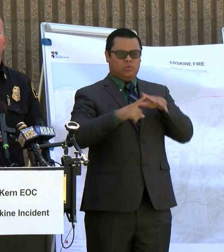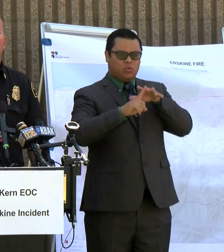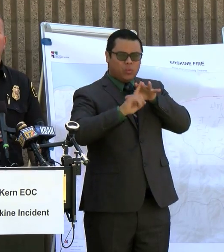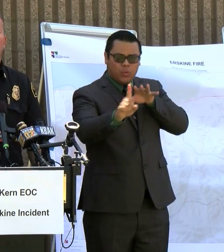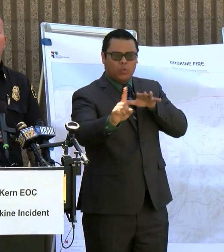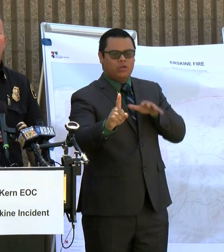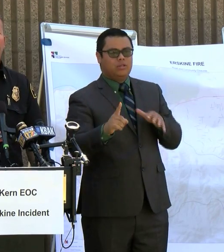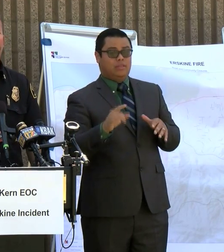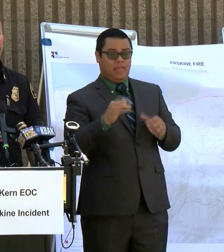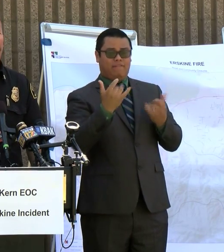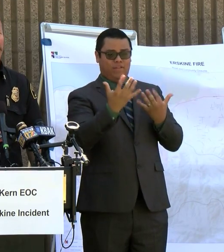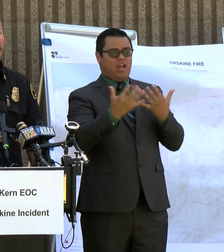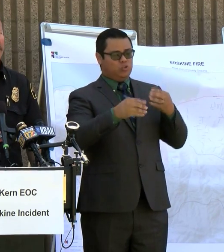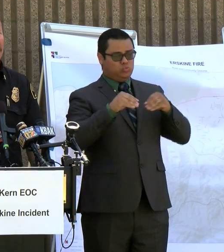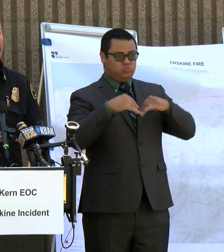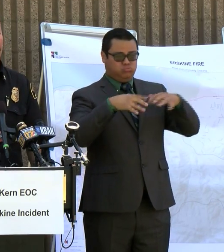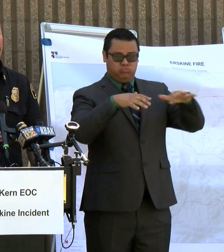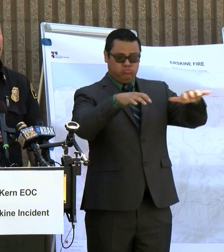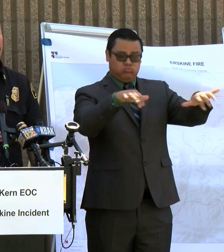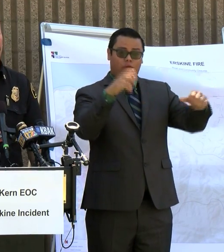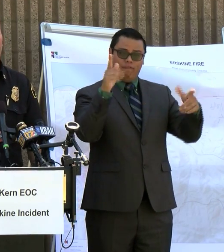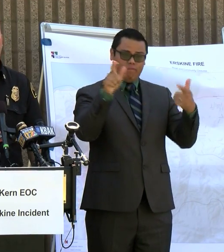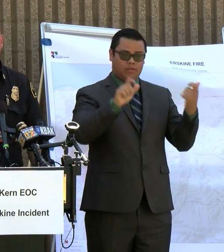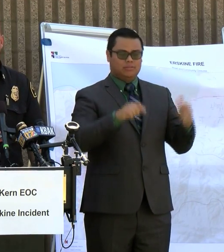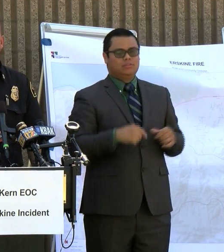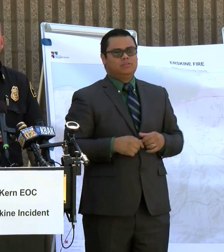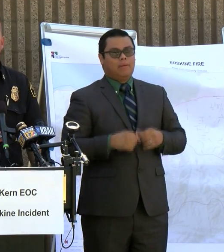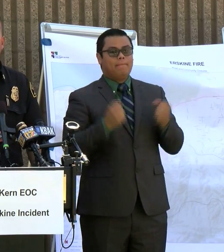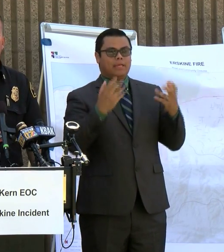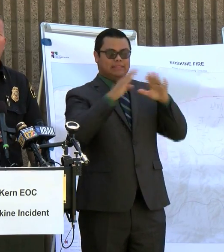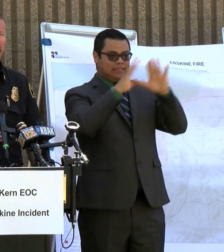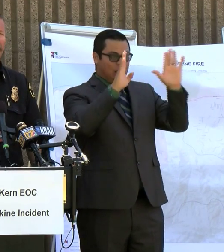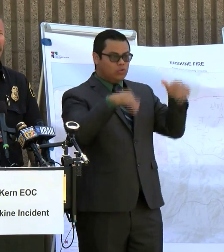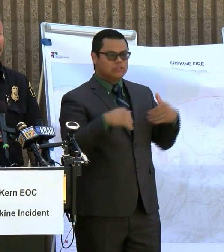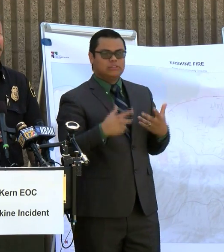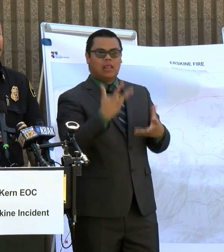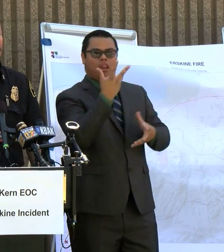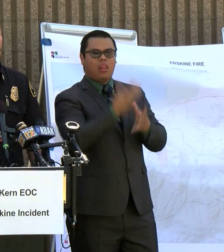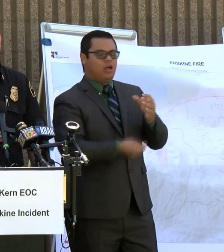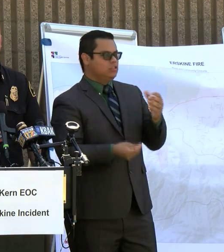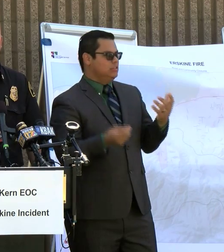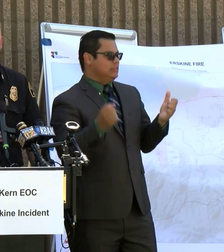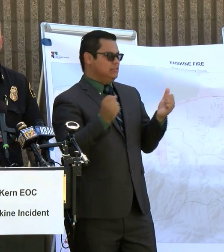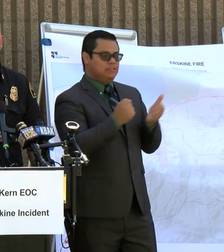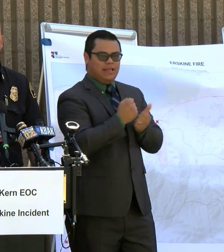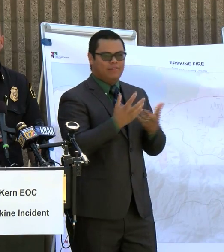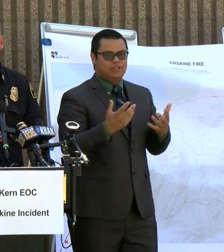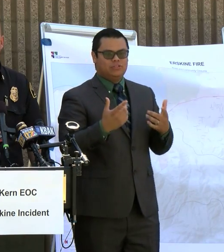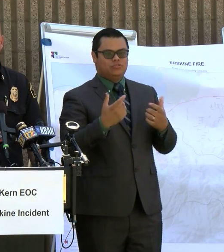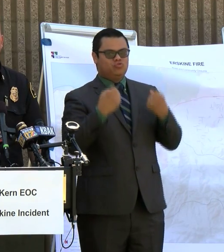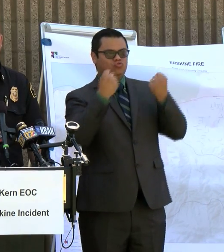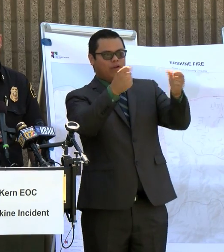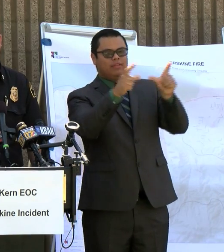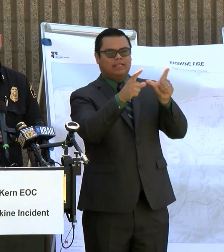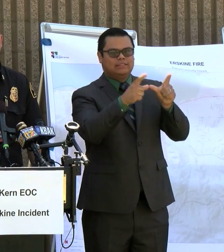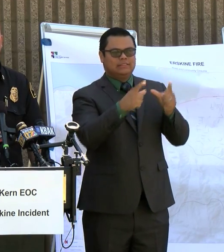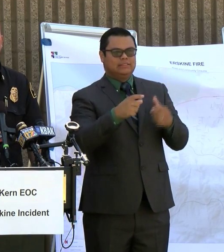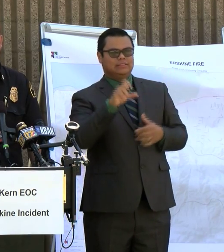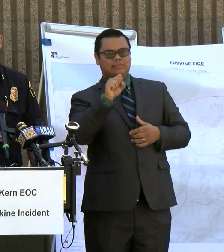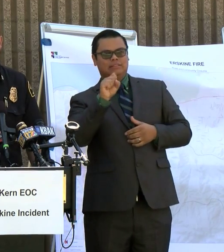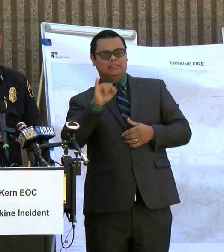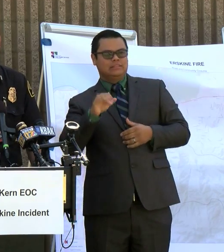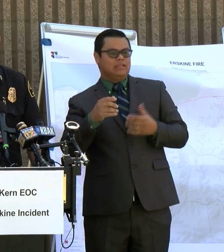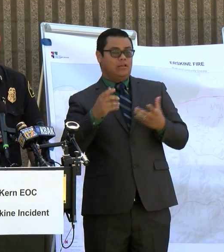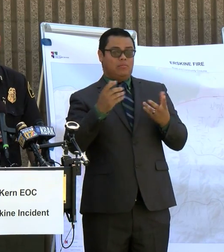the houses that have burned down, they've lost their driver's license, social security card, all of that type